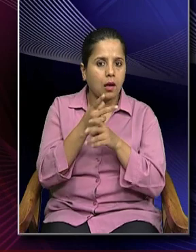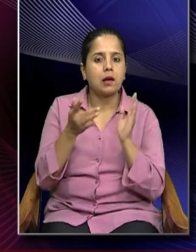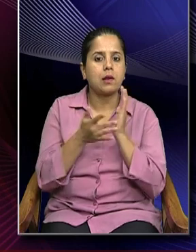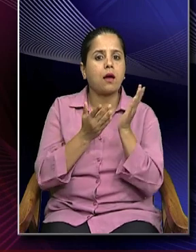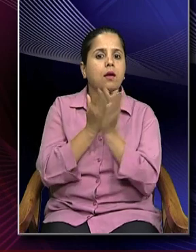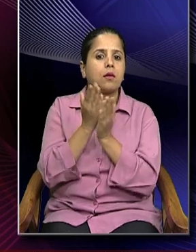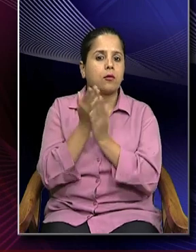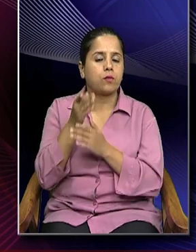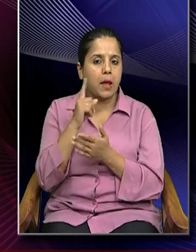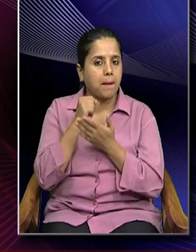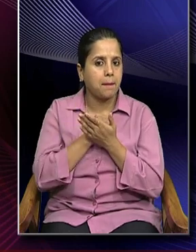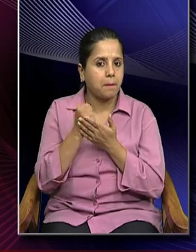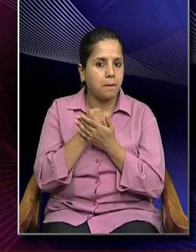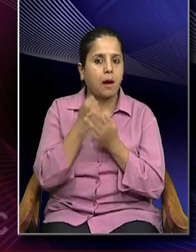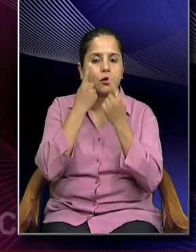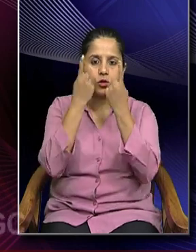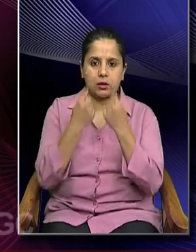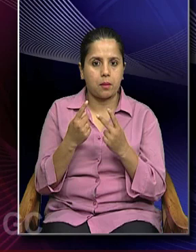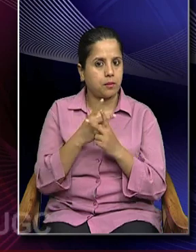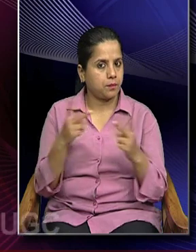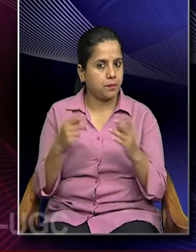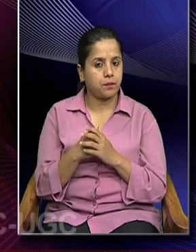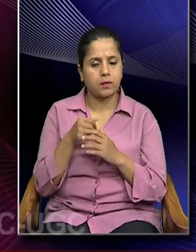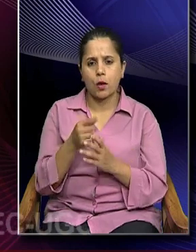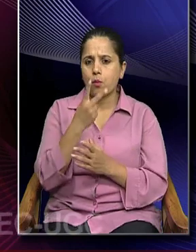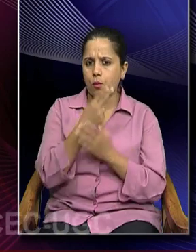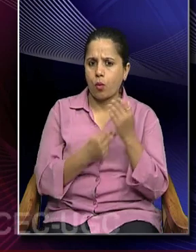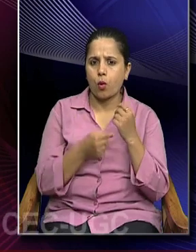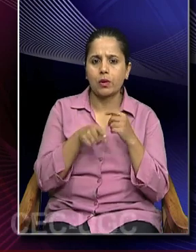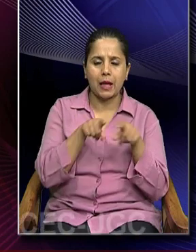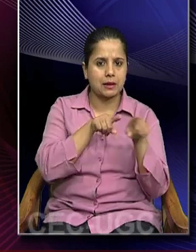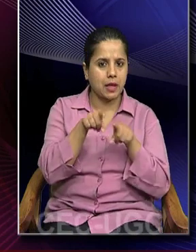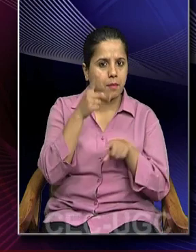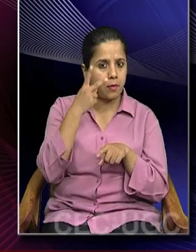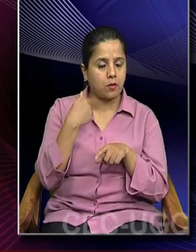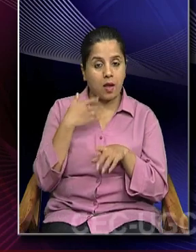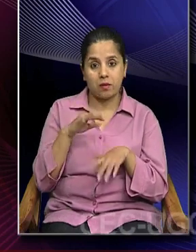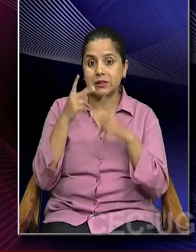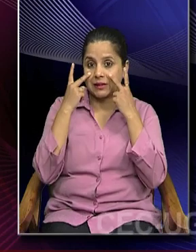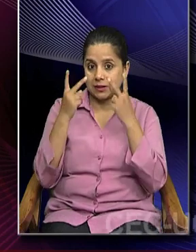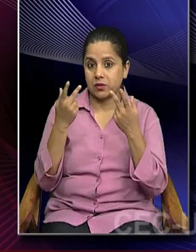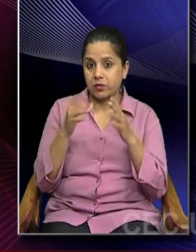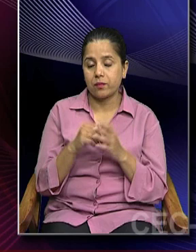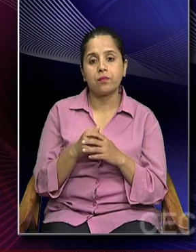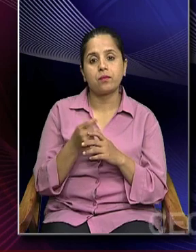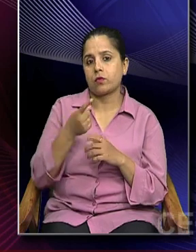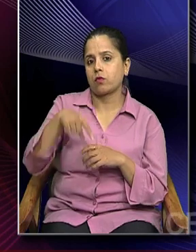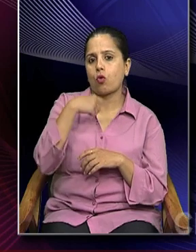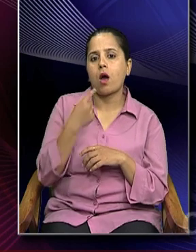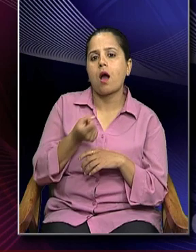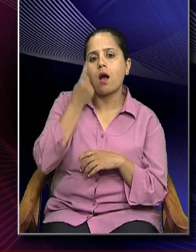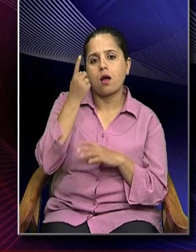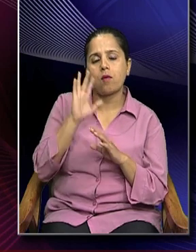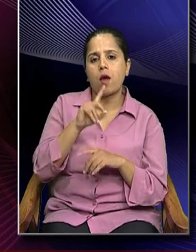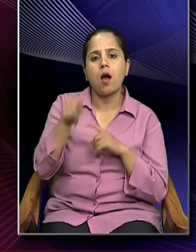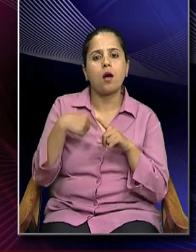through a practical examination. In both the examples, we have seen that we understand